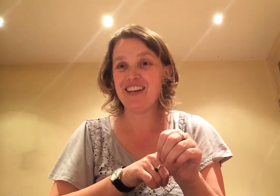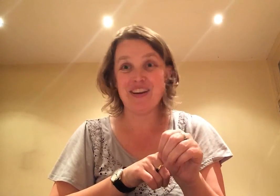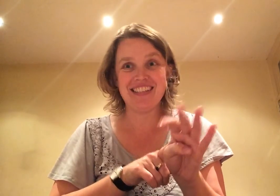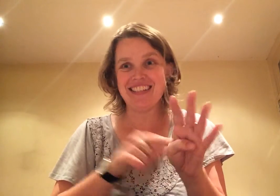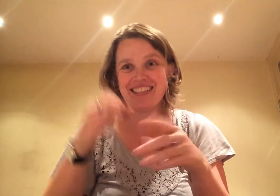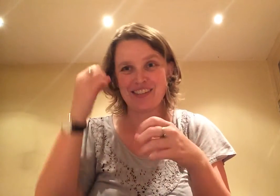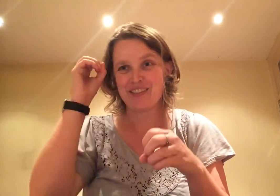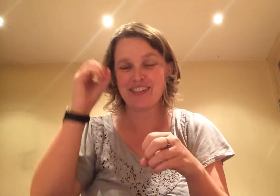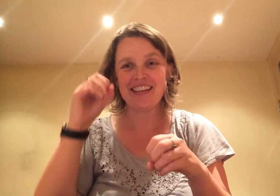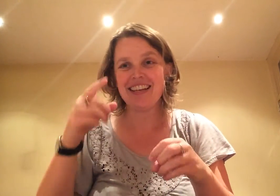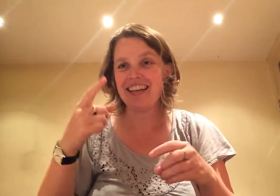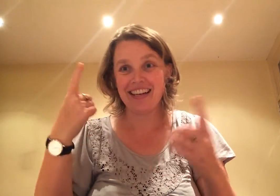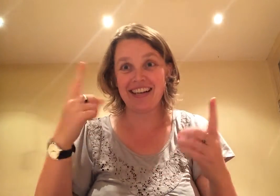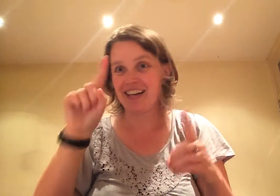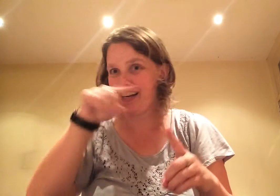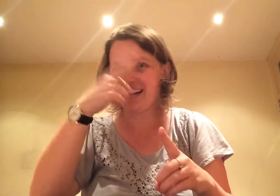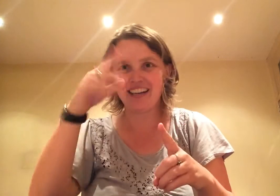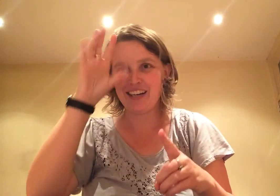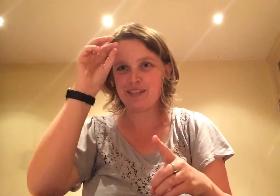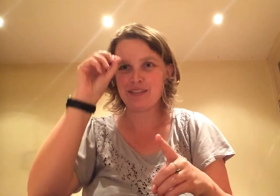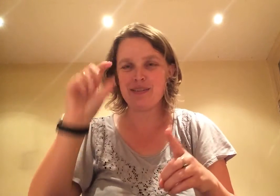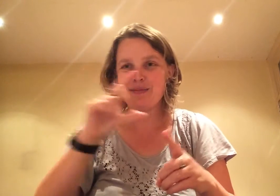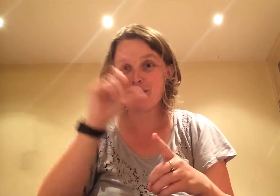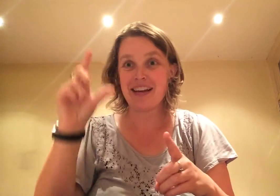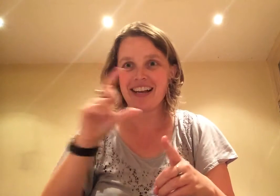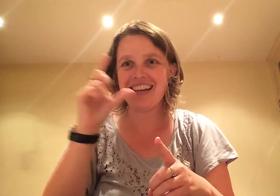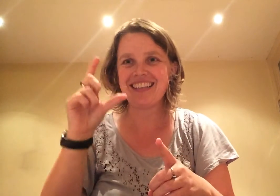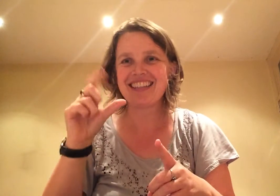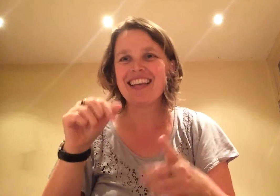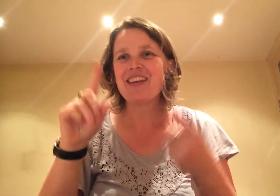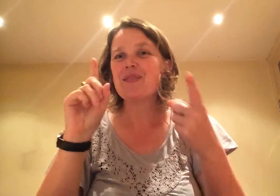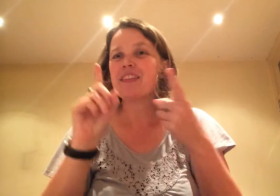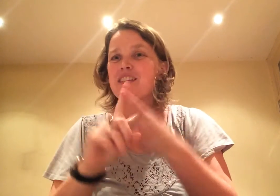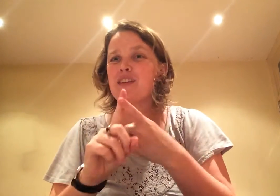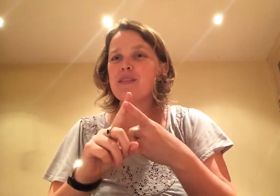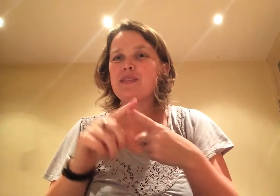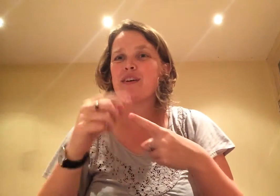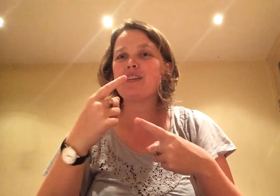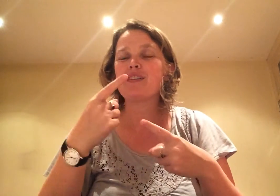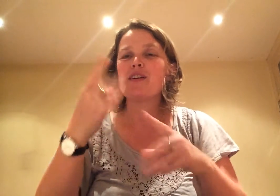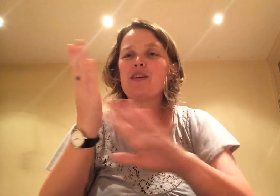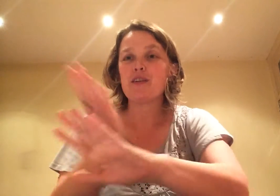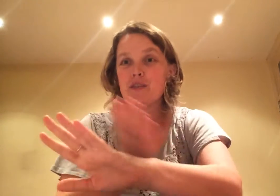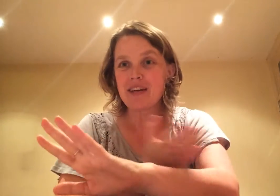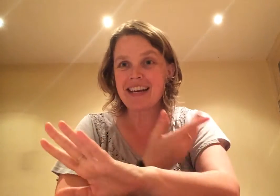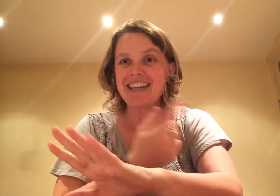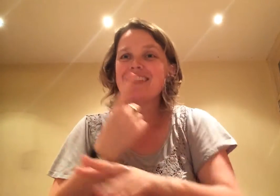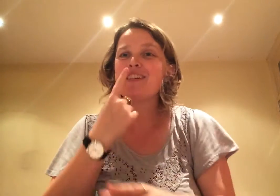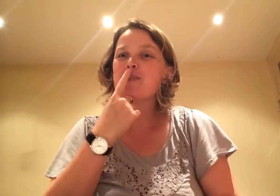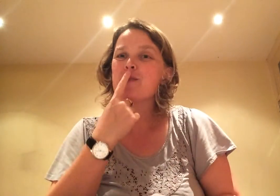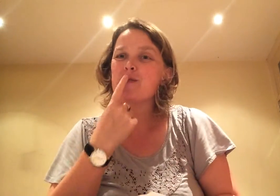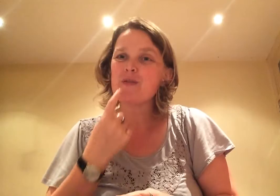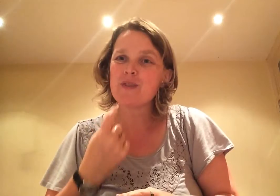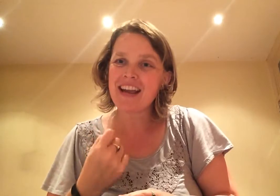Is it terrible? I can't remember my colours. So we've got green,